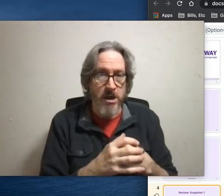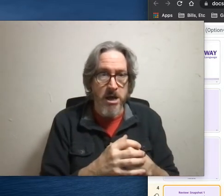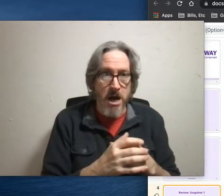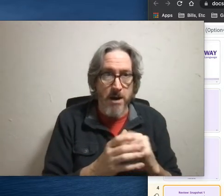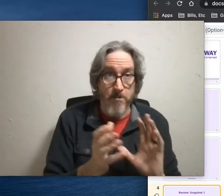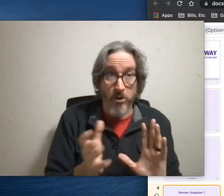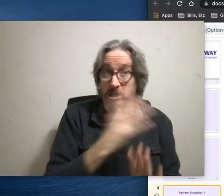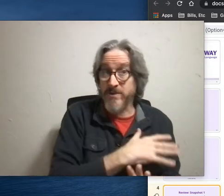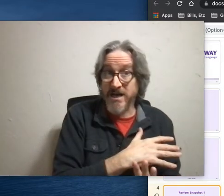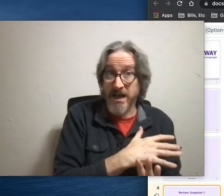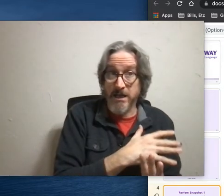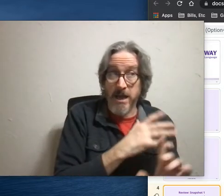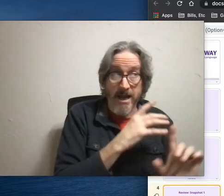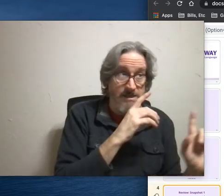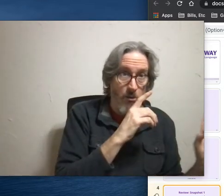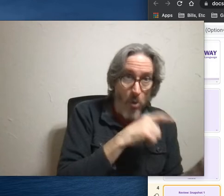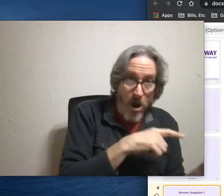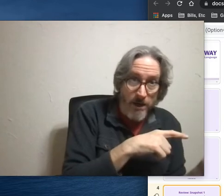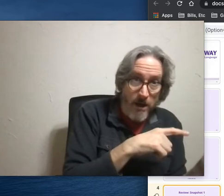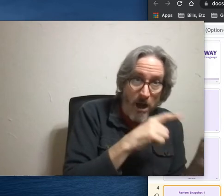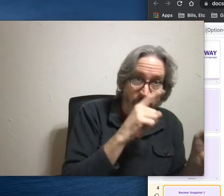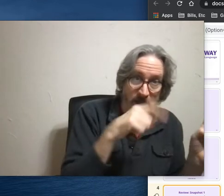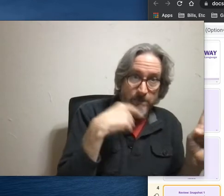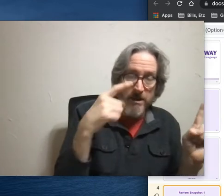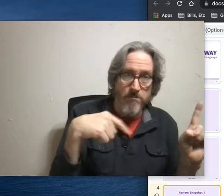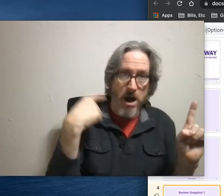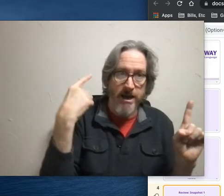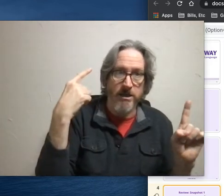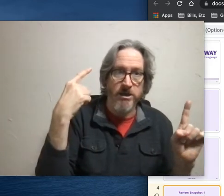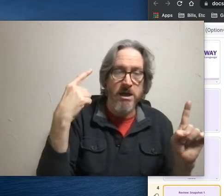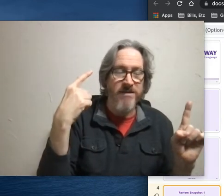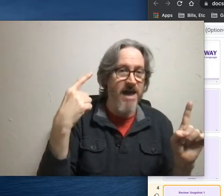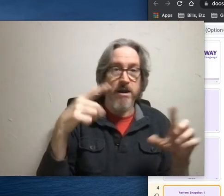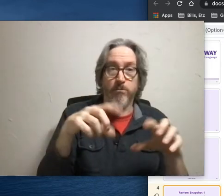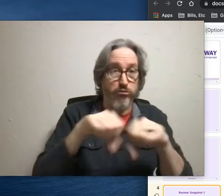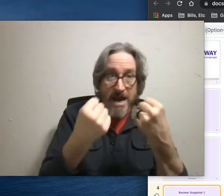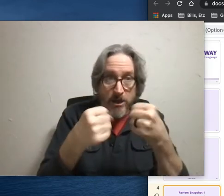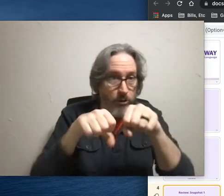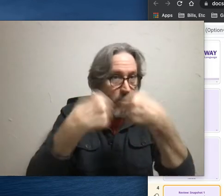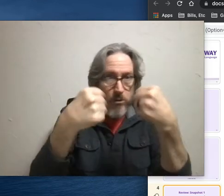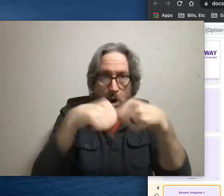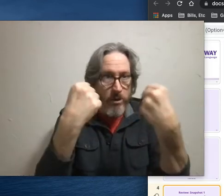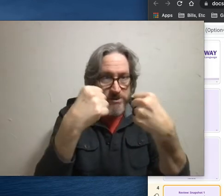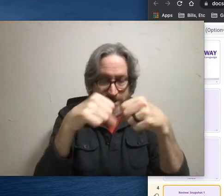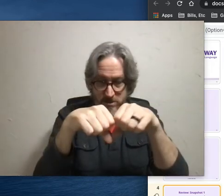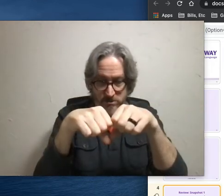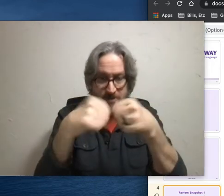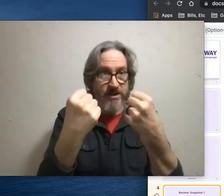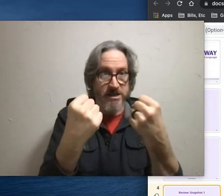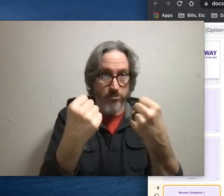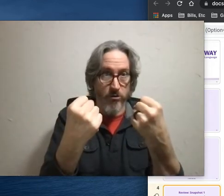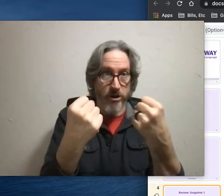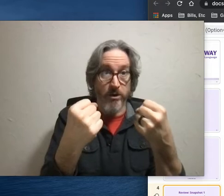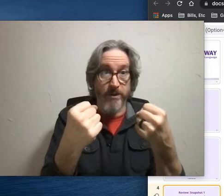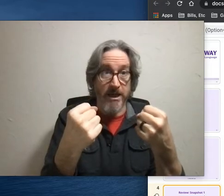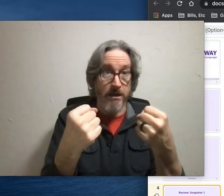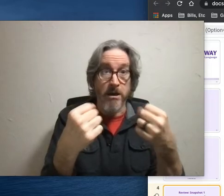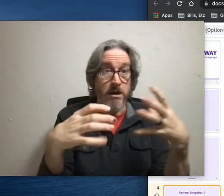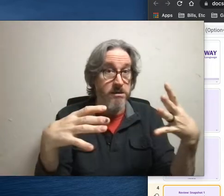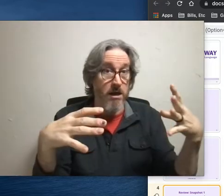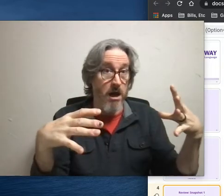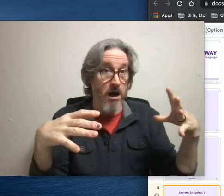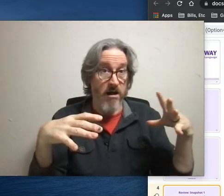signing. We talked about it in ASL 1 of keeping in mind that break. We don't always mean something that's broken. We